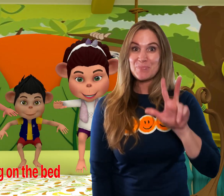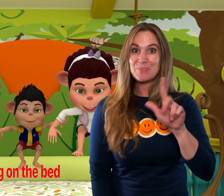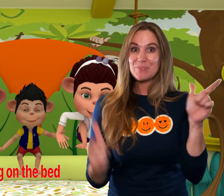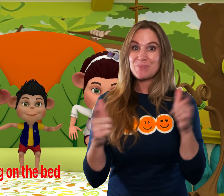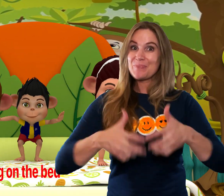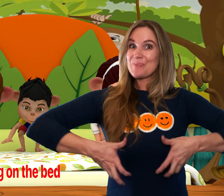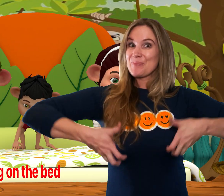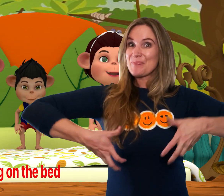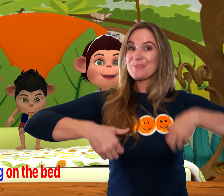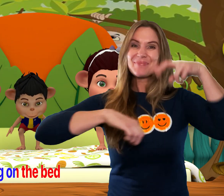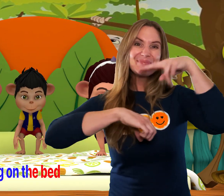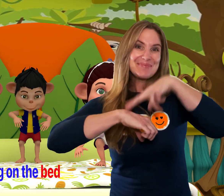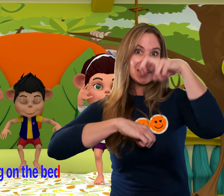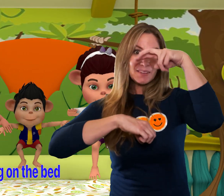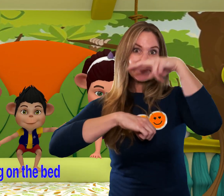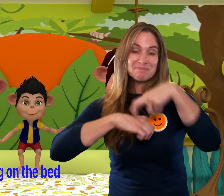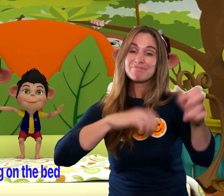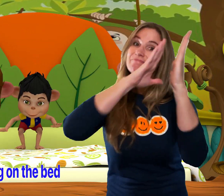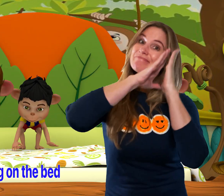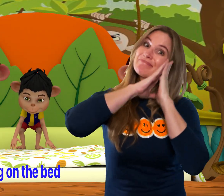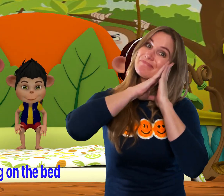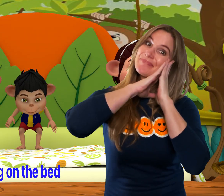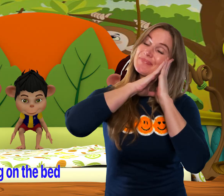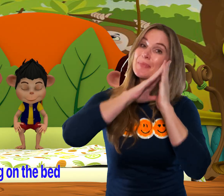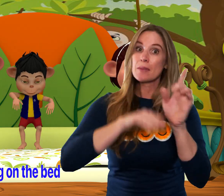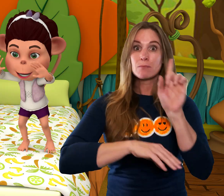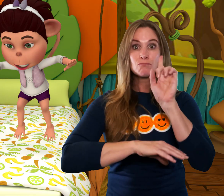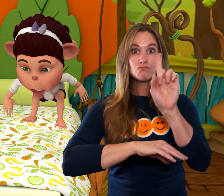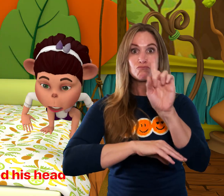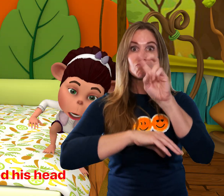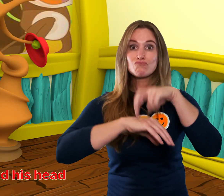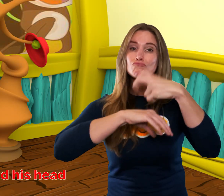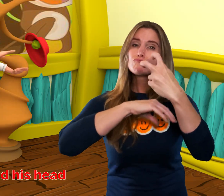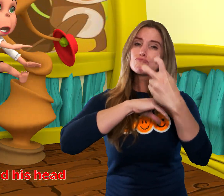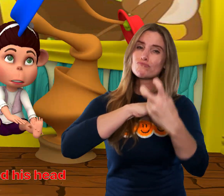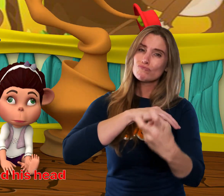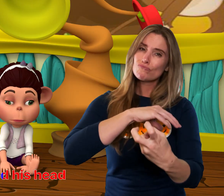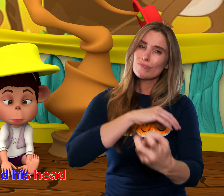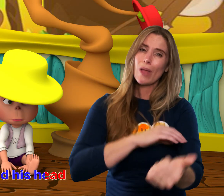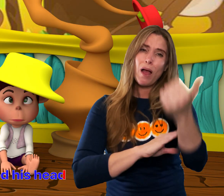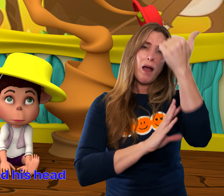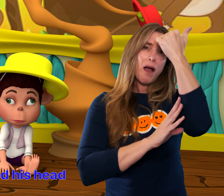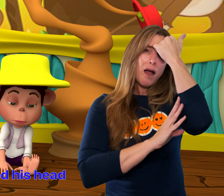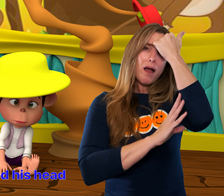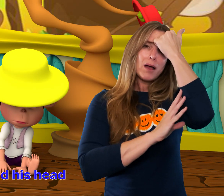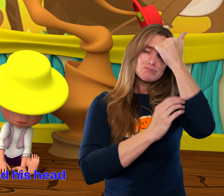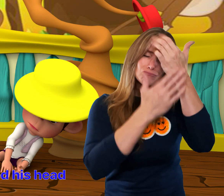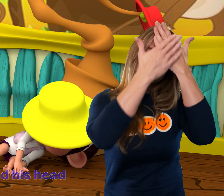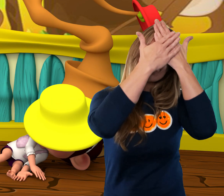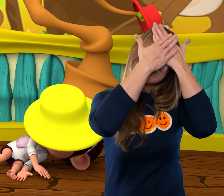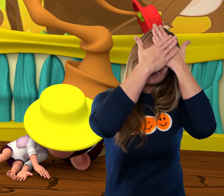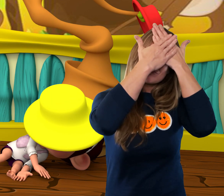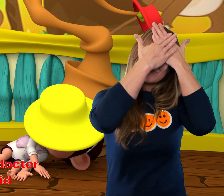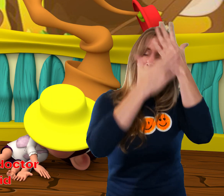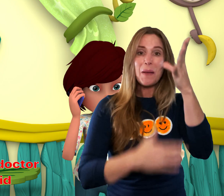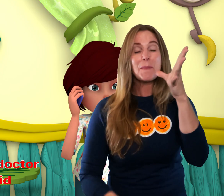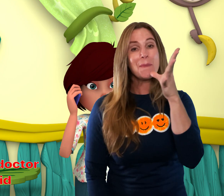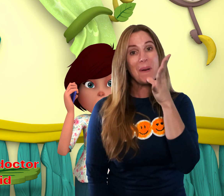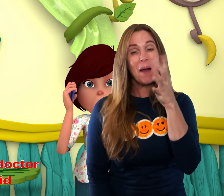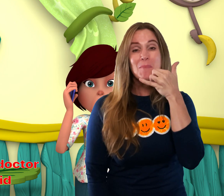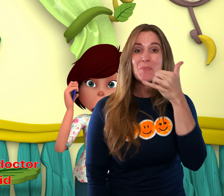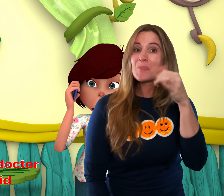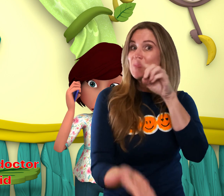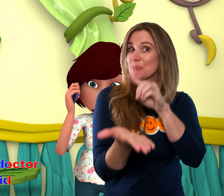Three little monkeys jumping on the bed. One fell off and bumped his head.